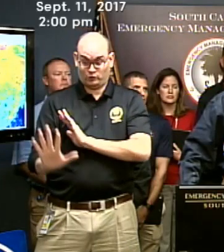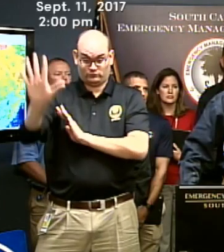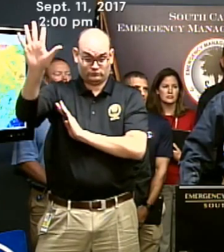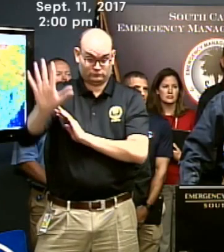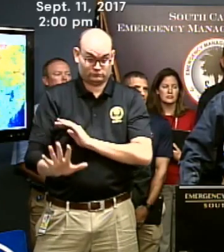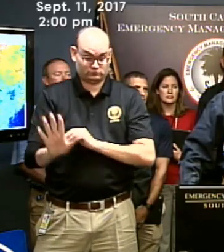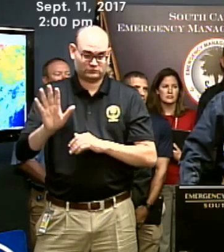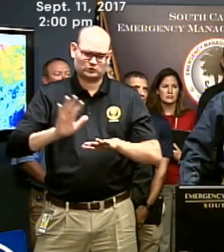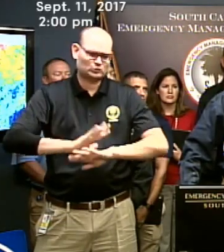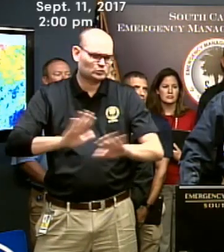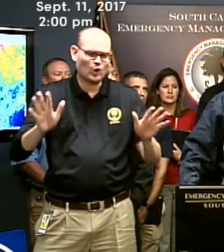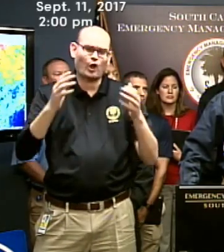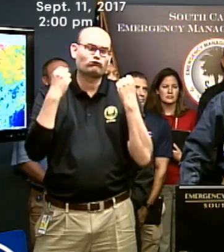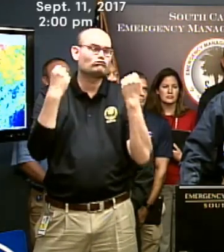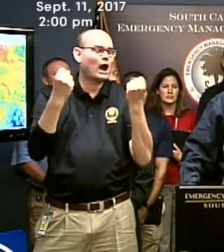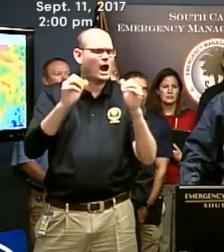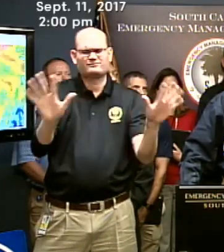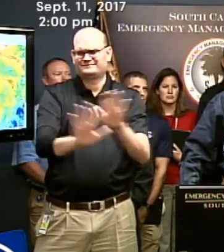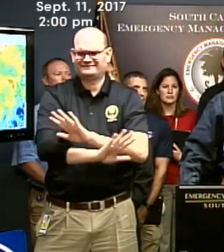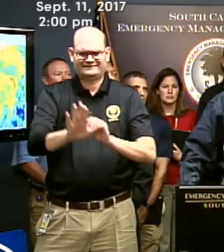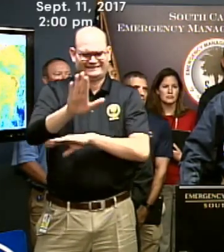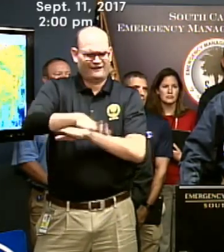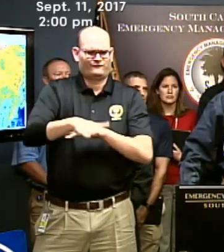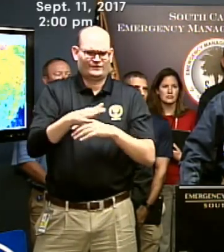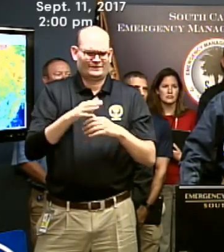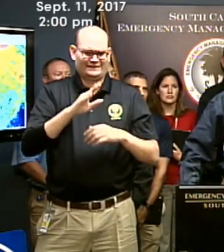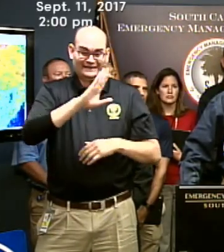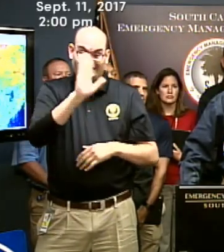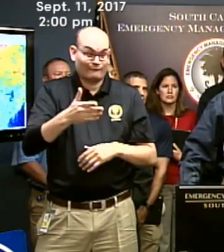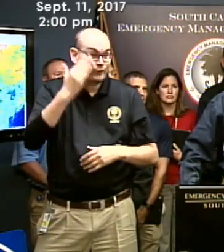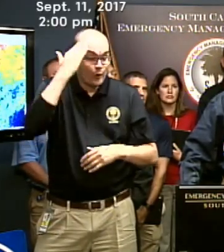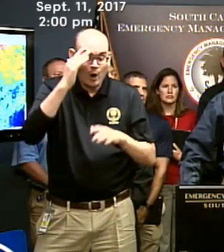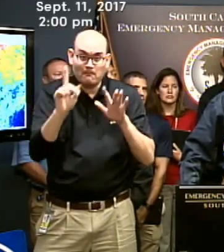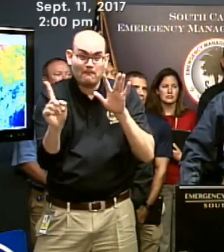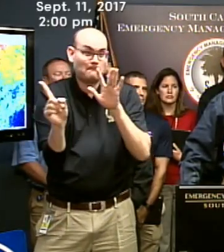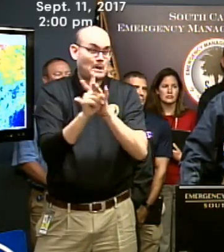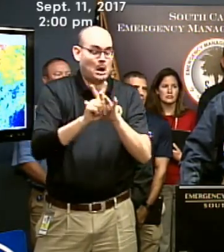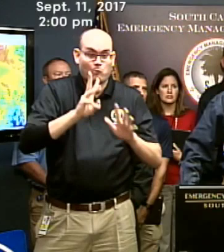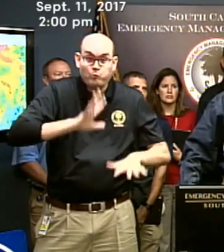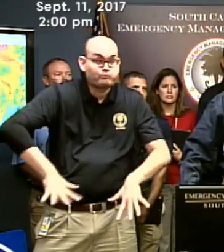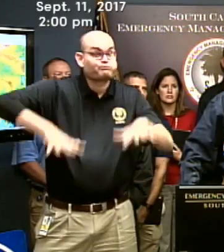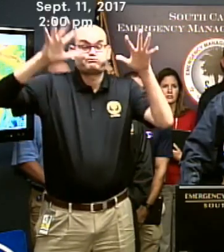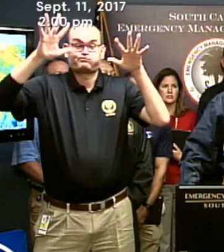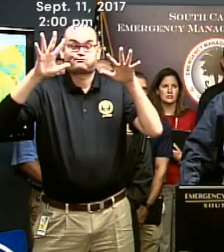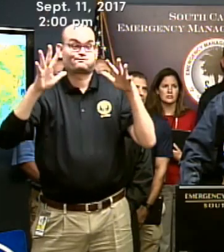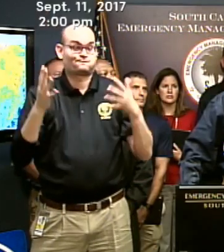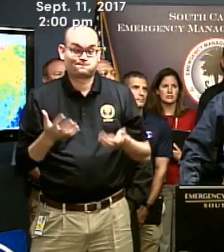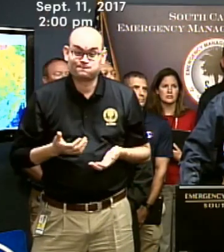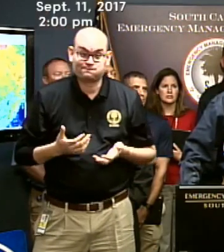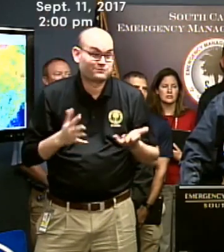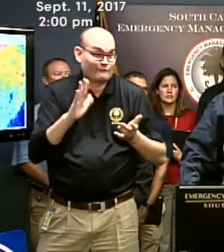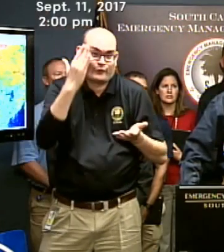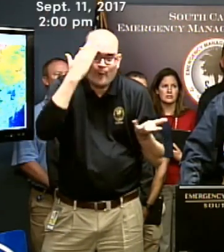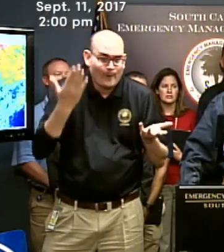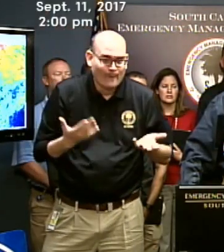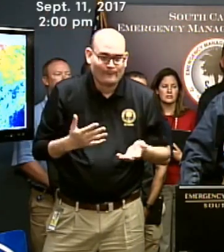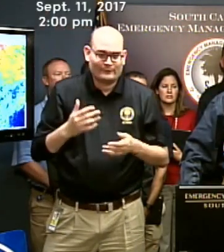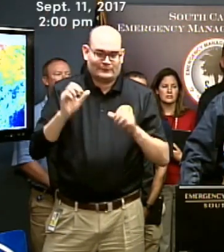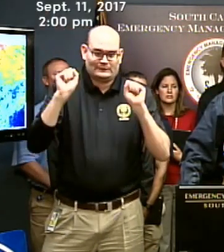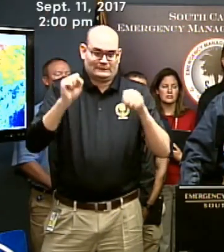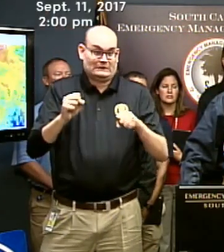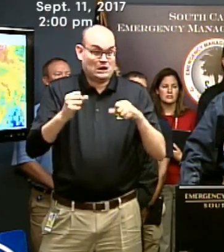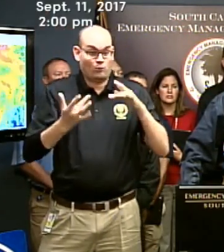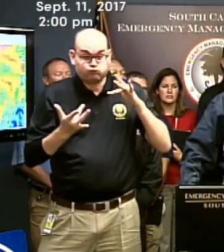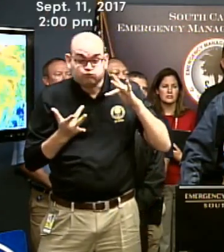dangerous. Rising water, flash floods can come out of anywhere very quickly. There will likely be some tornado